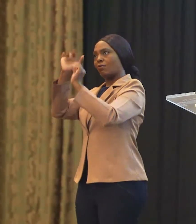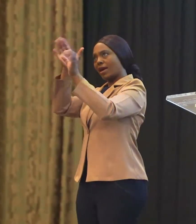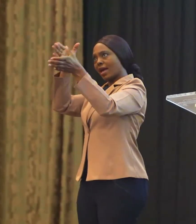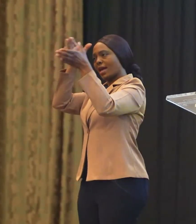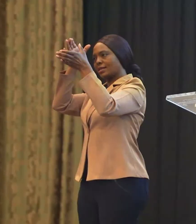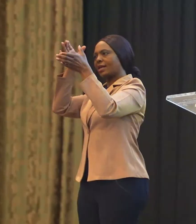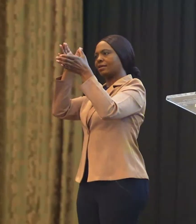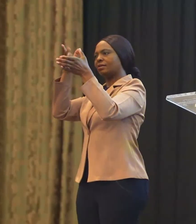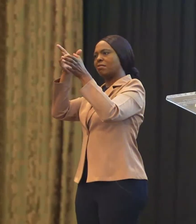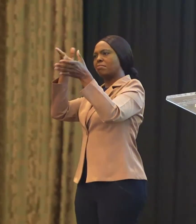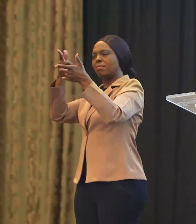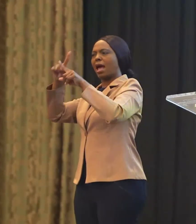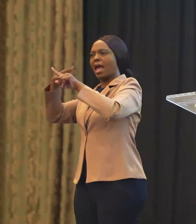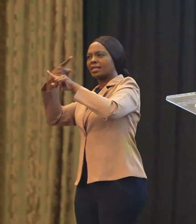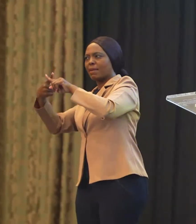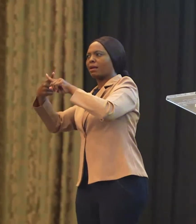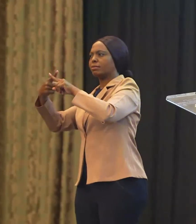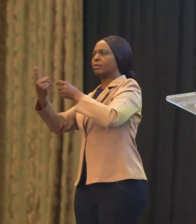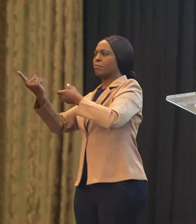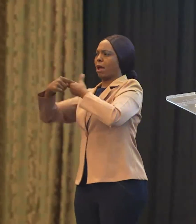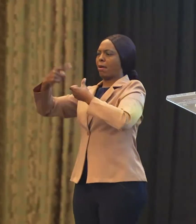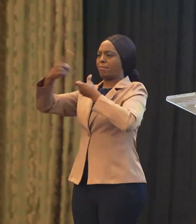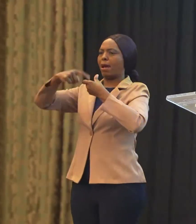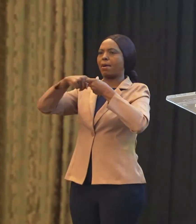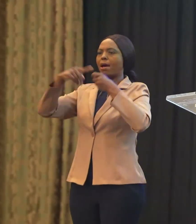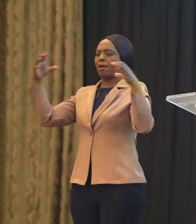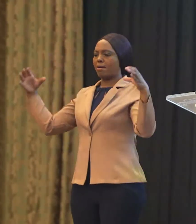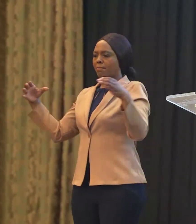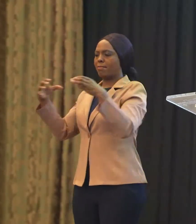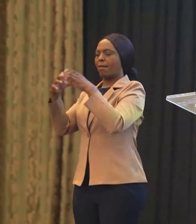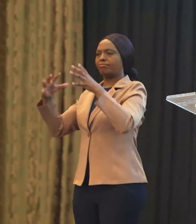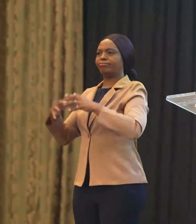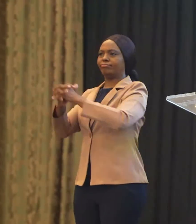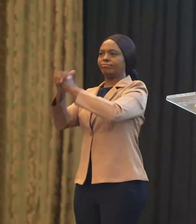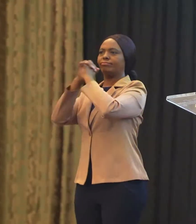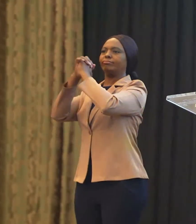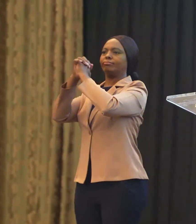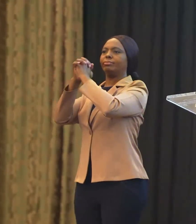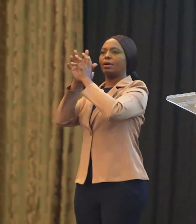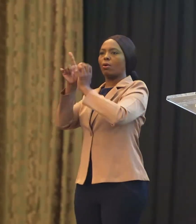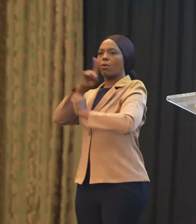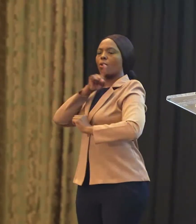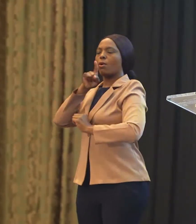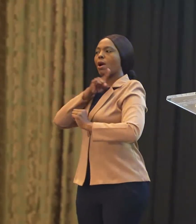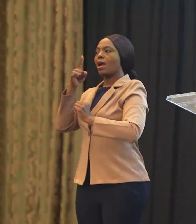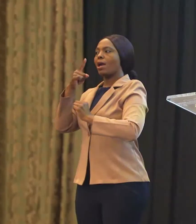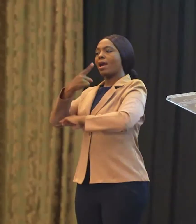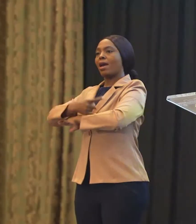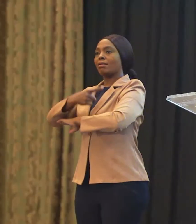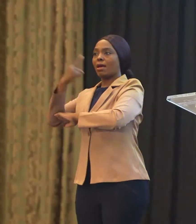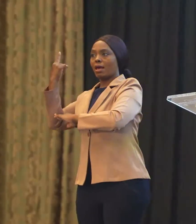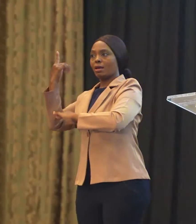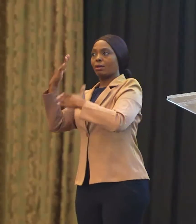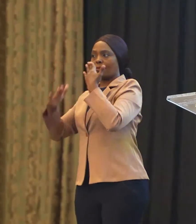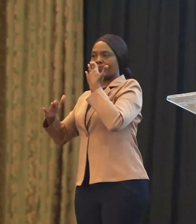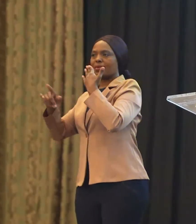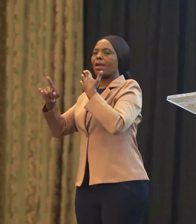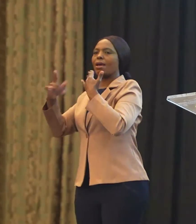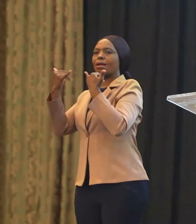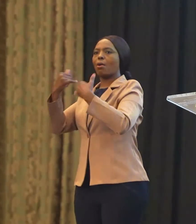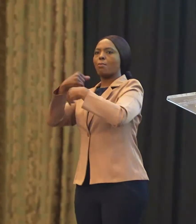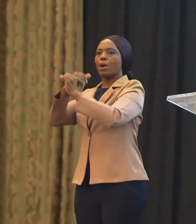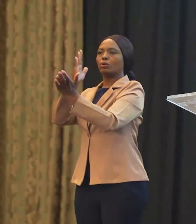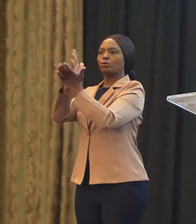one room, ensuring that we treat this one individual, because at the end of the day, we need to ensure that